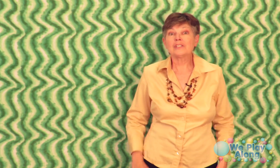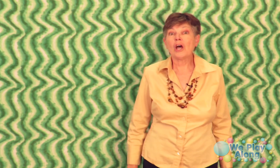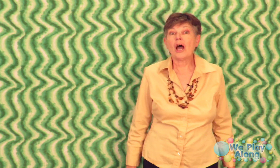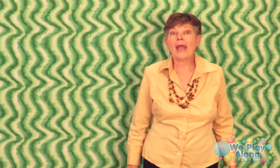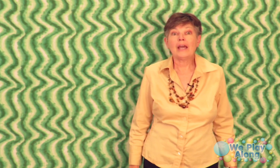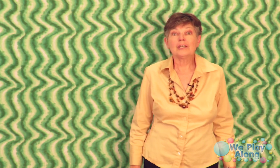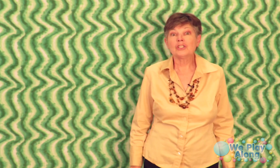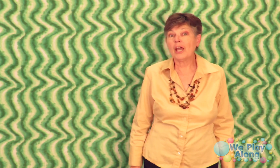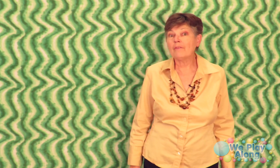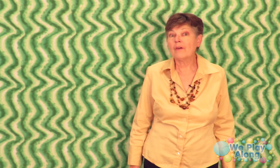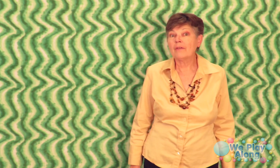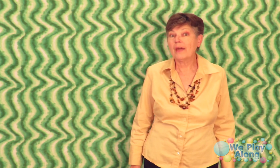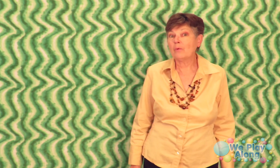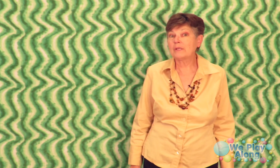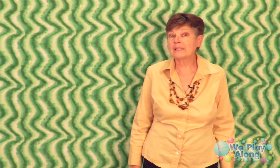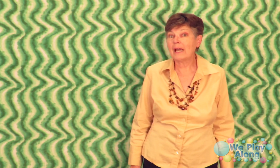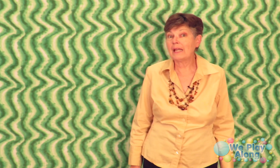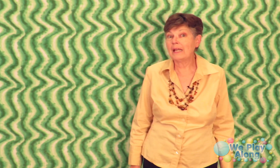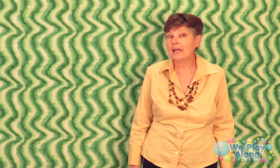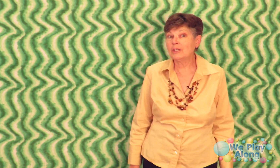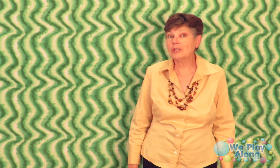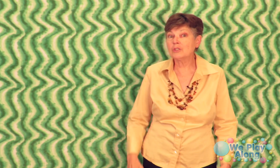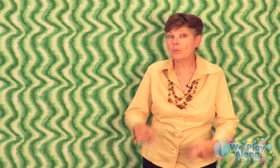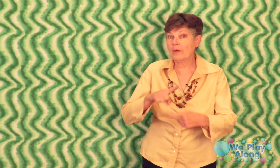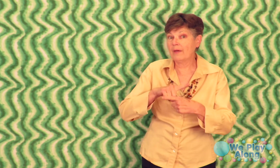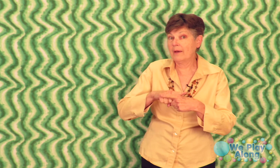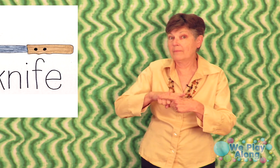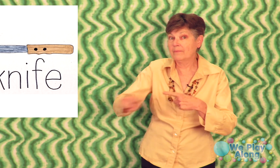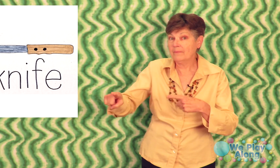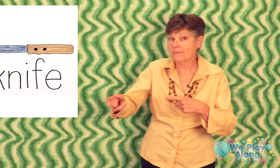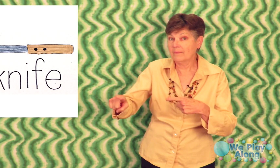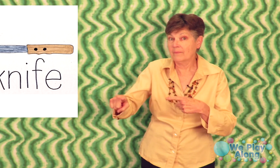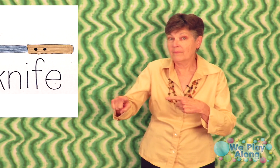he saw a chef that was cutting onions with a...